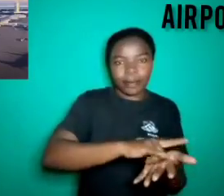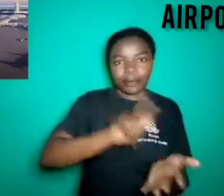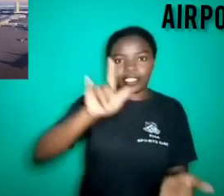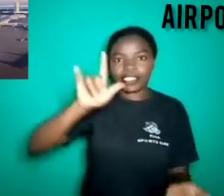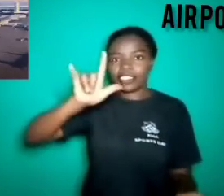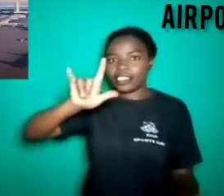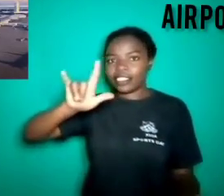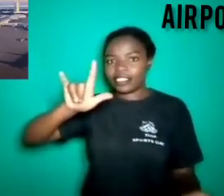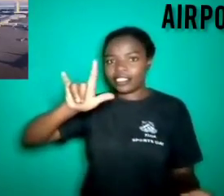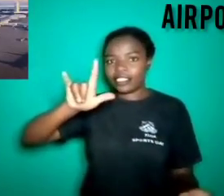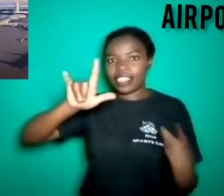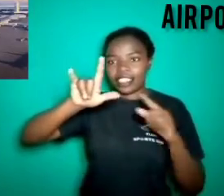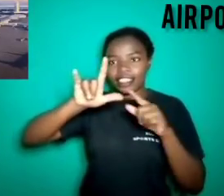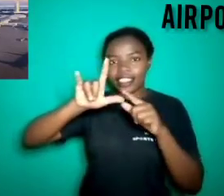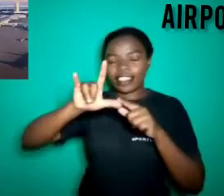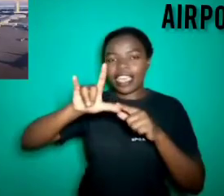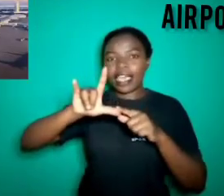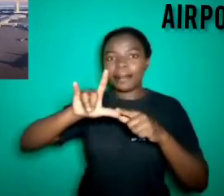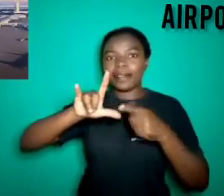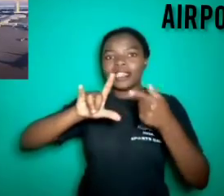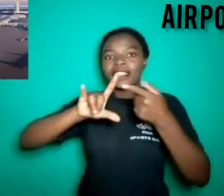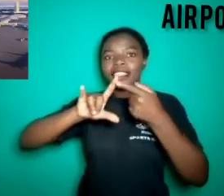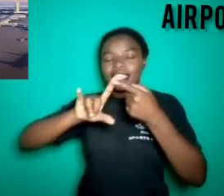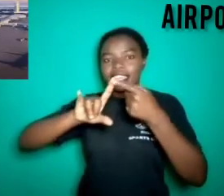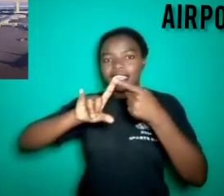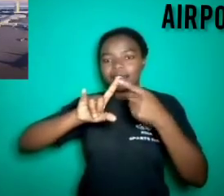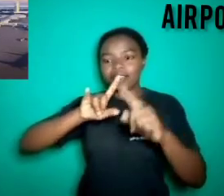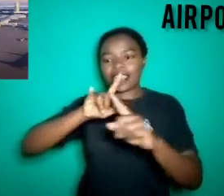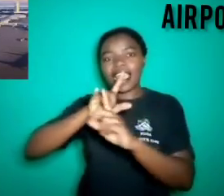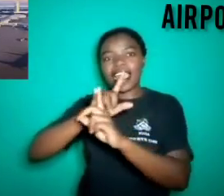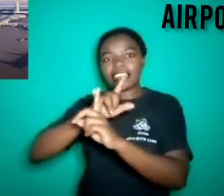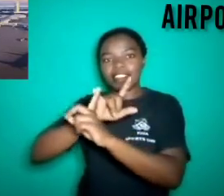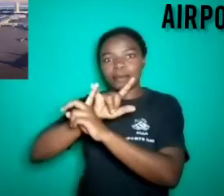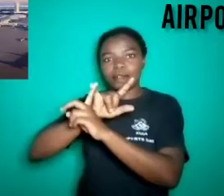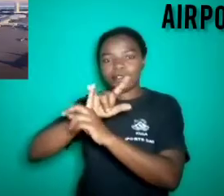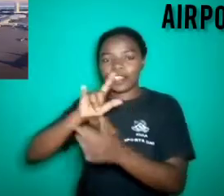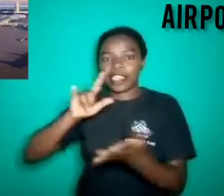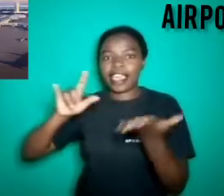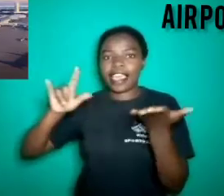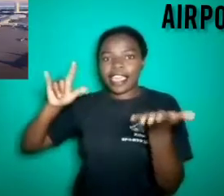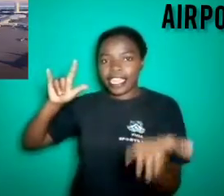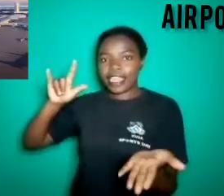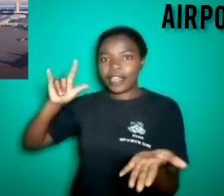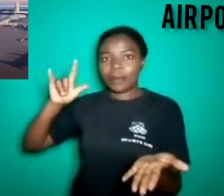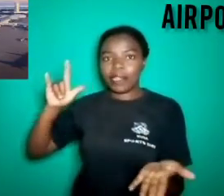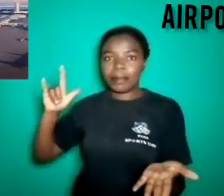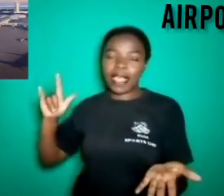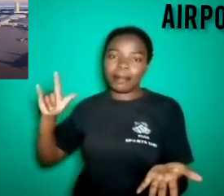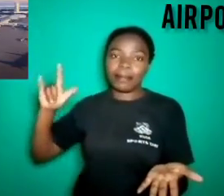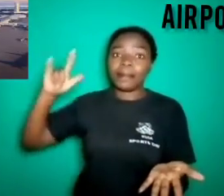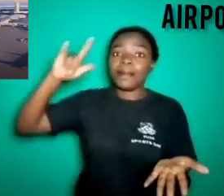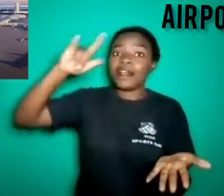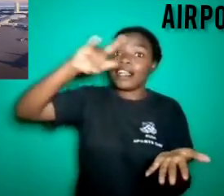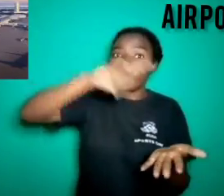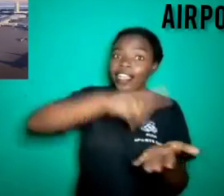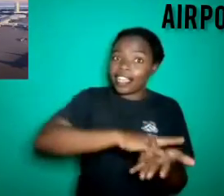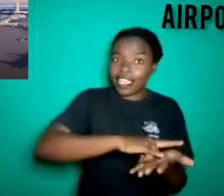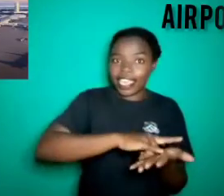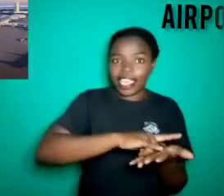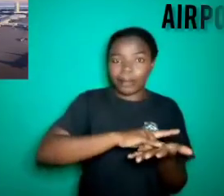Airport. The thumb, the index finger, and the small finger in an open palm.